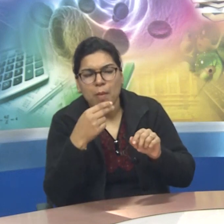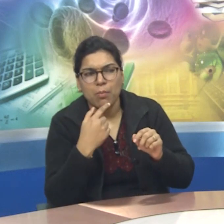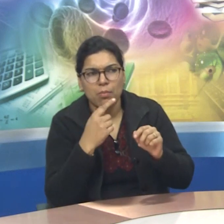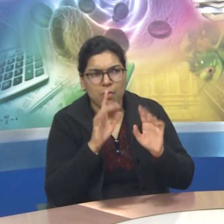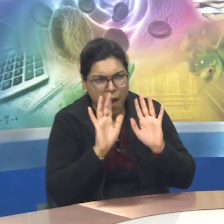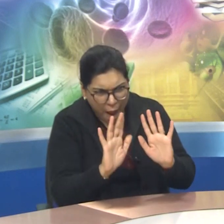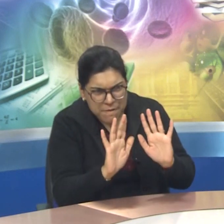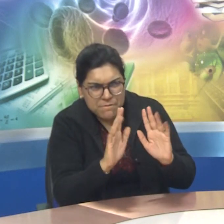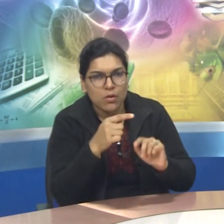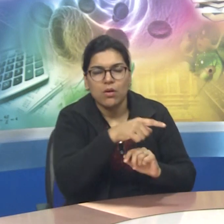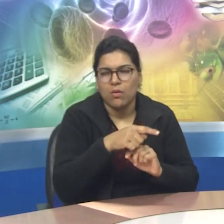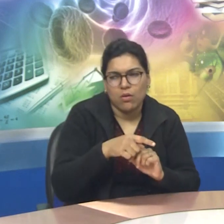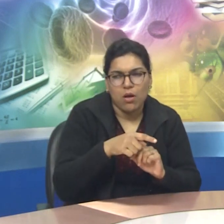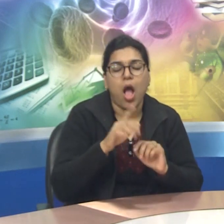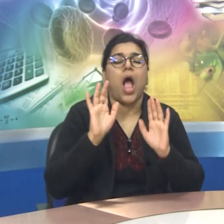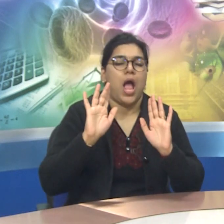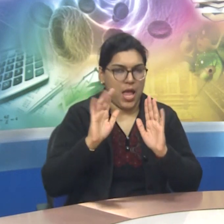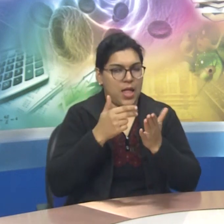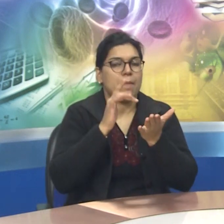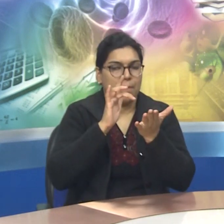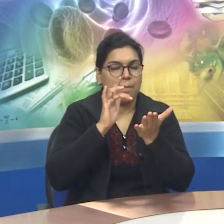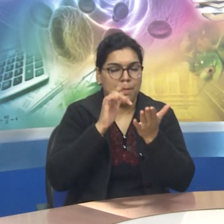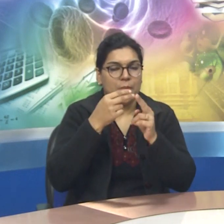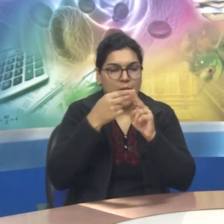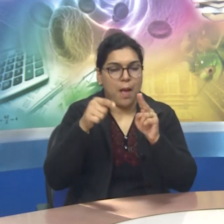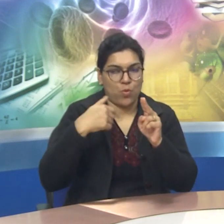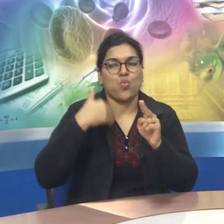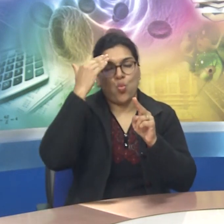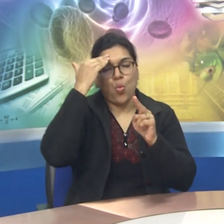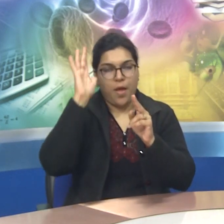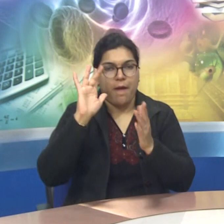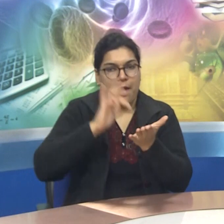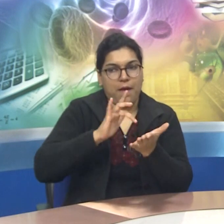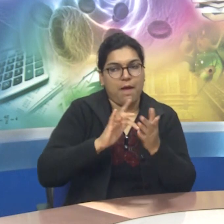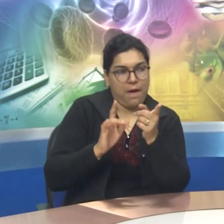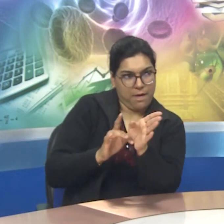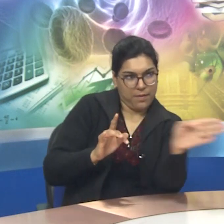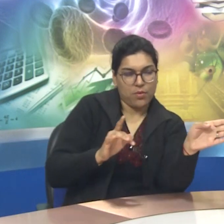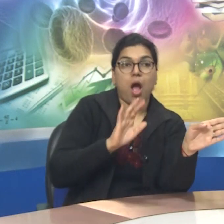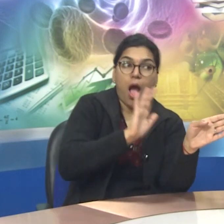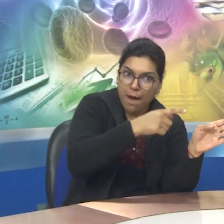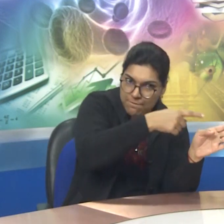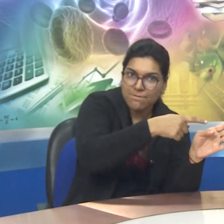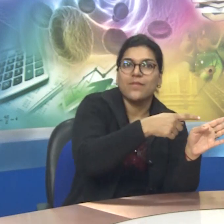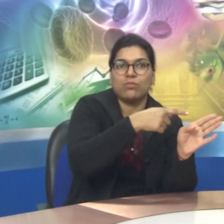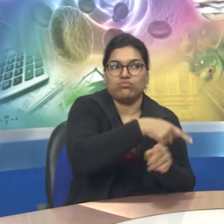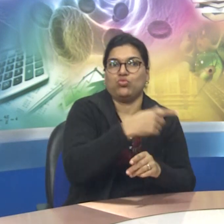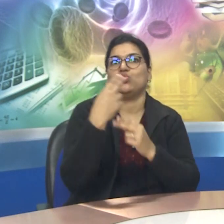to their readers. Such help is known as reference service. A reference library staff should